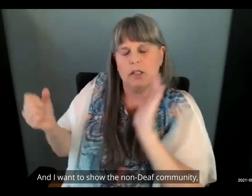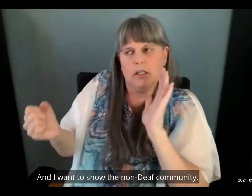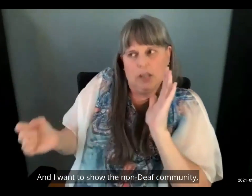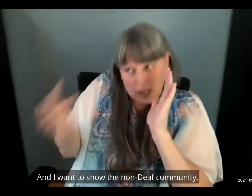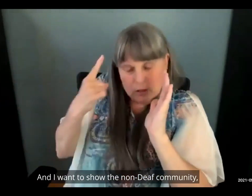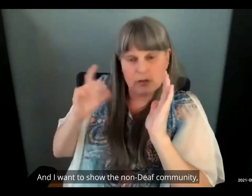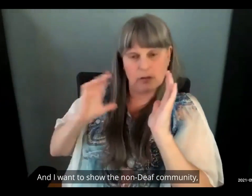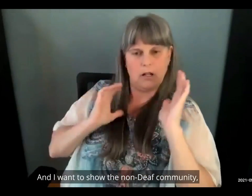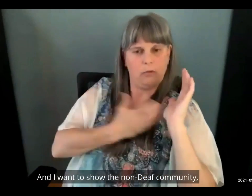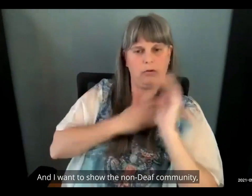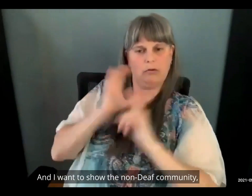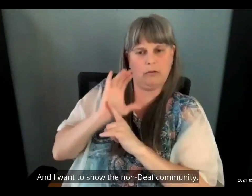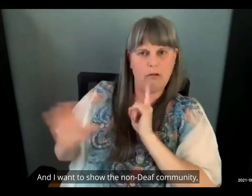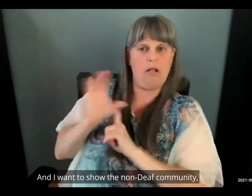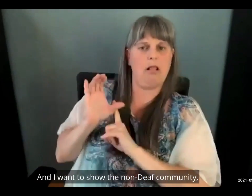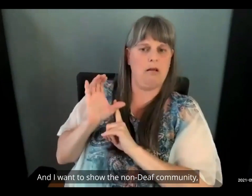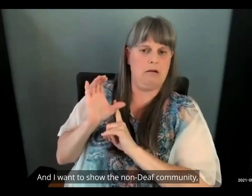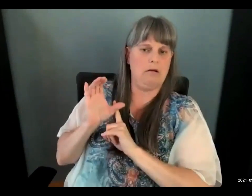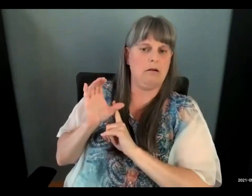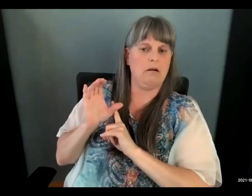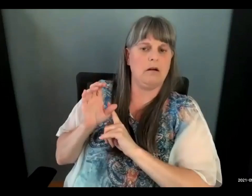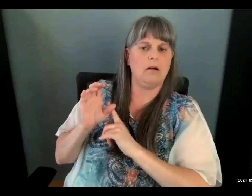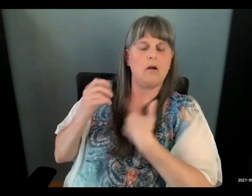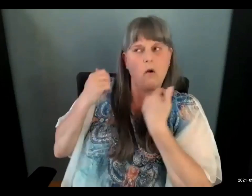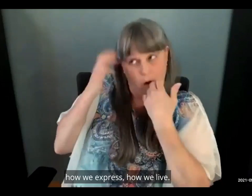And I want to show the non-deaf community